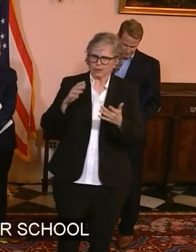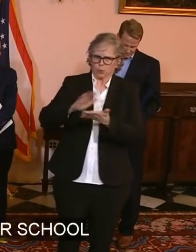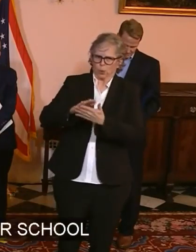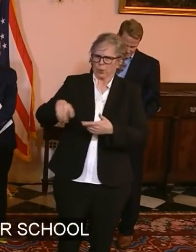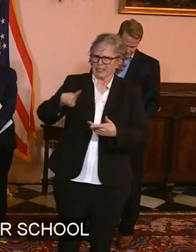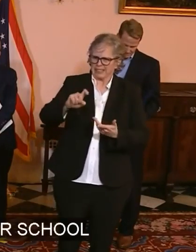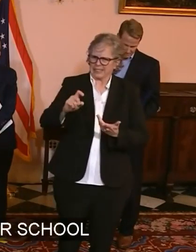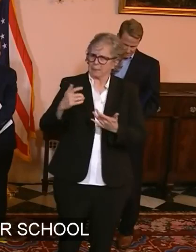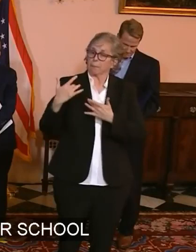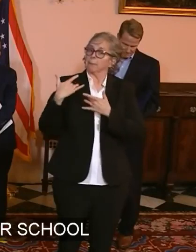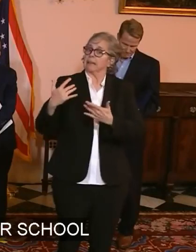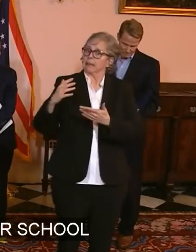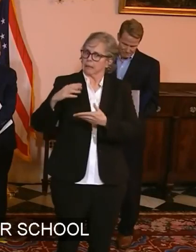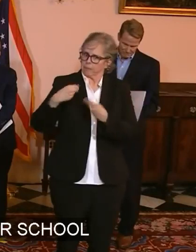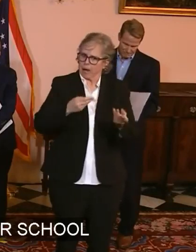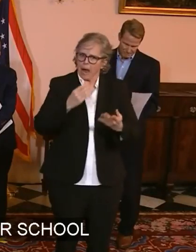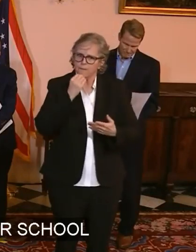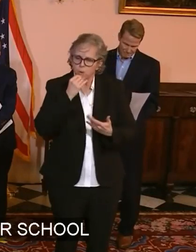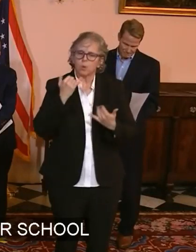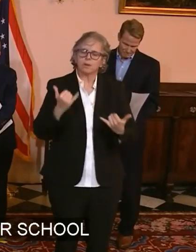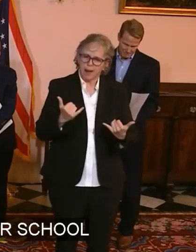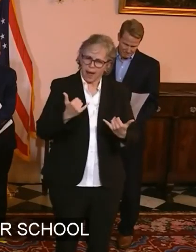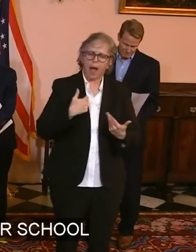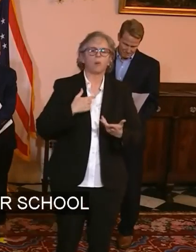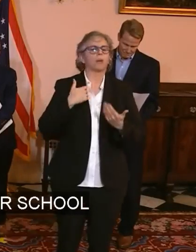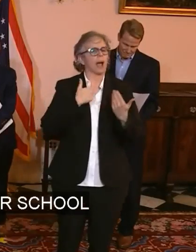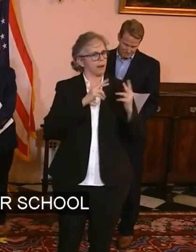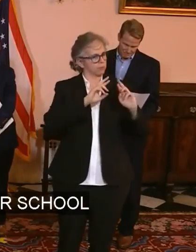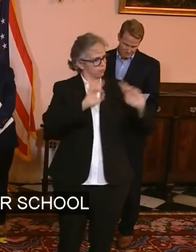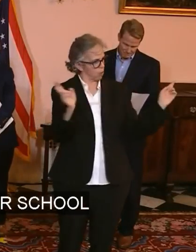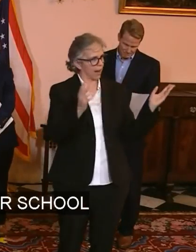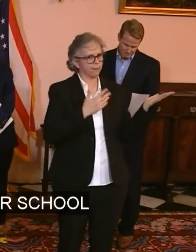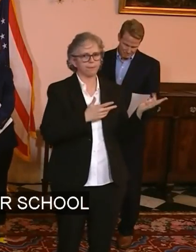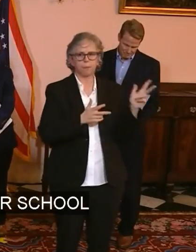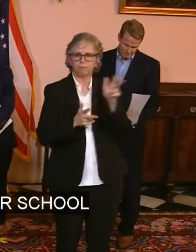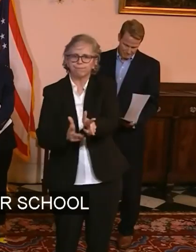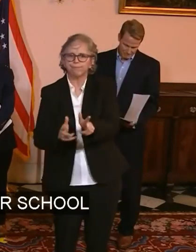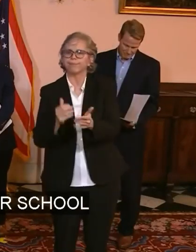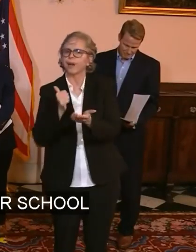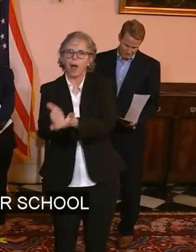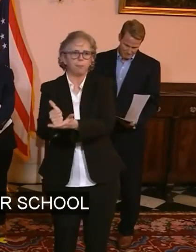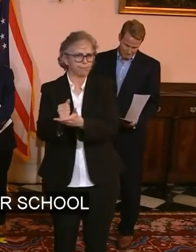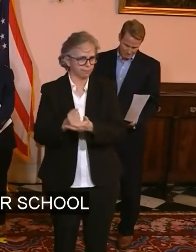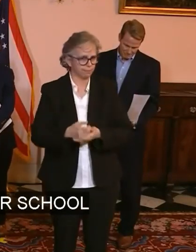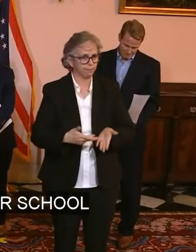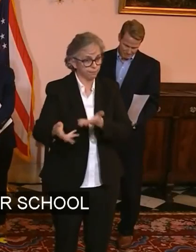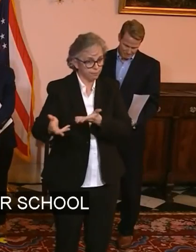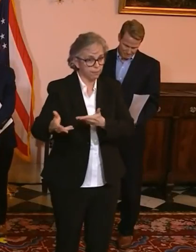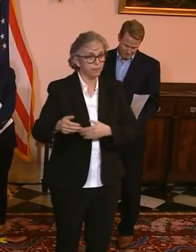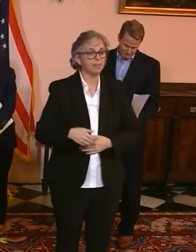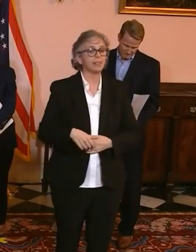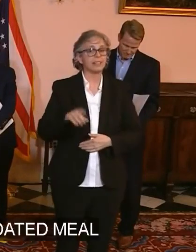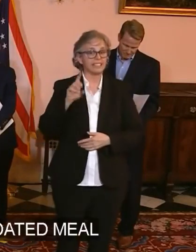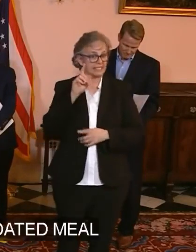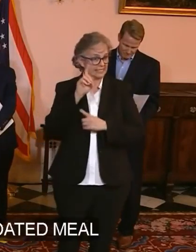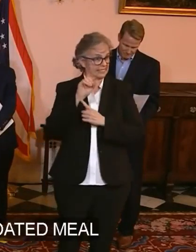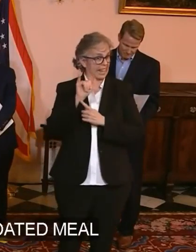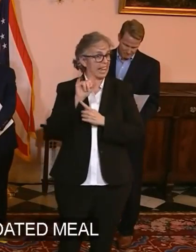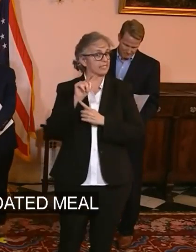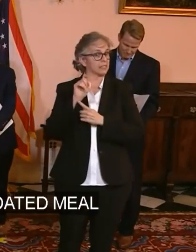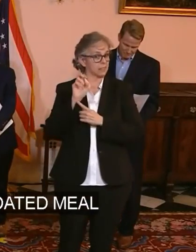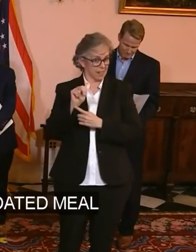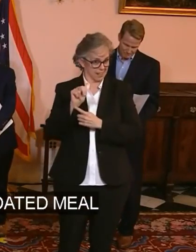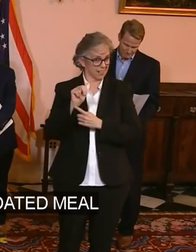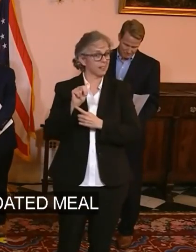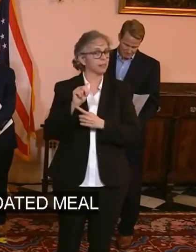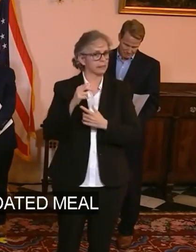Dayton, they're doing kind of a consolidated meal pickup. So on Wednesdays, kids can go to their school and pick up a